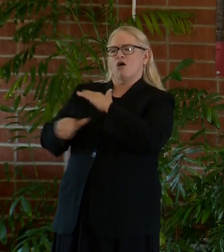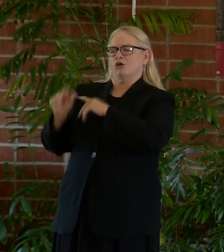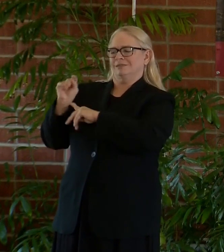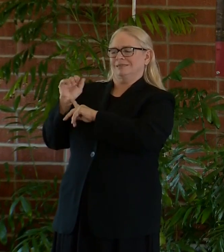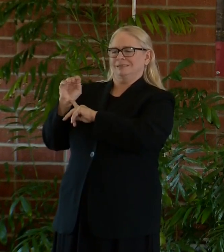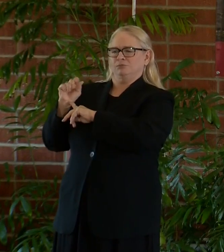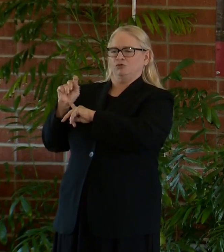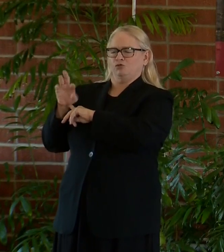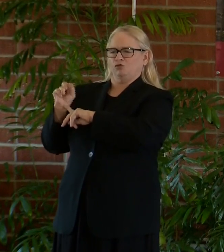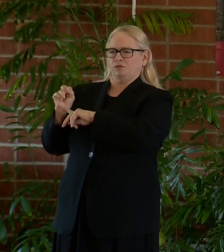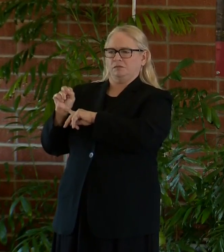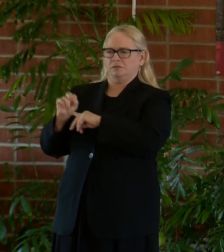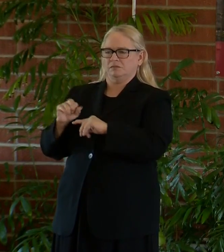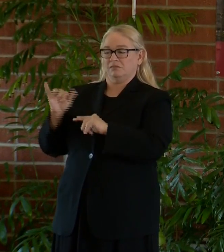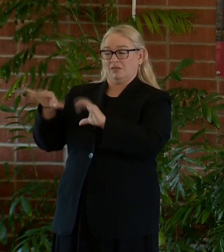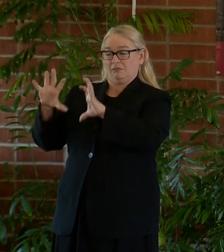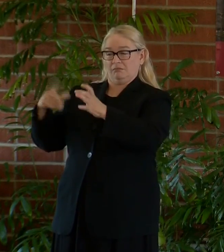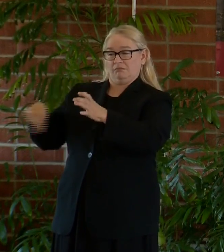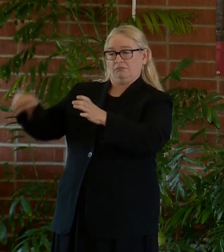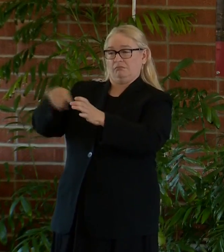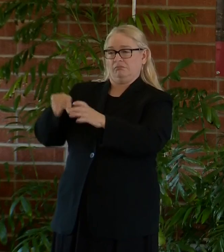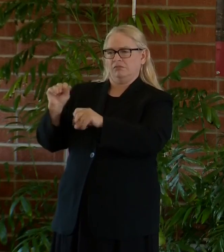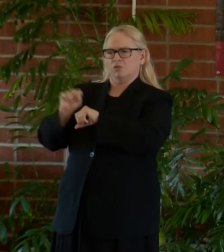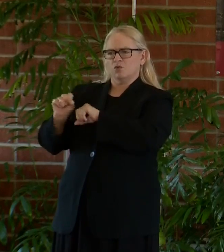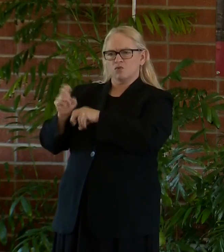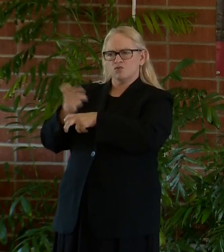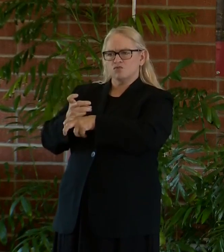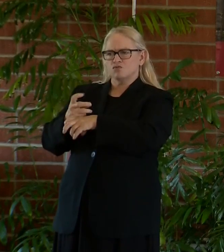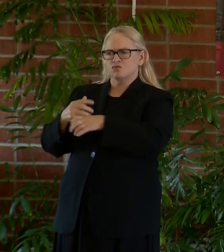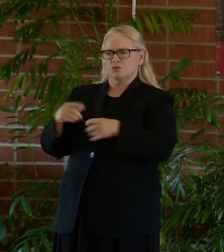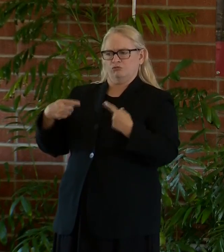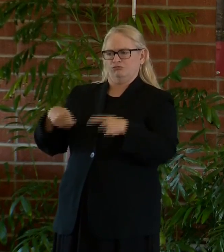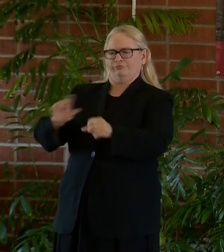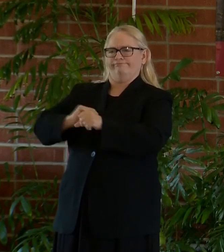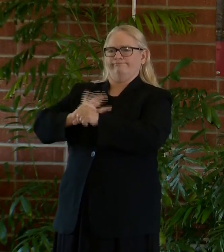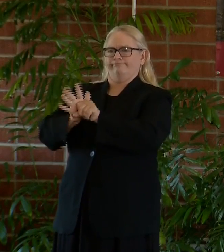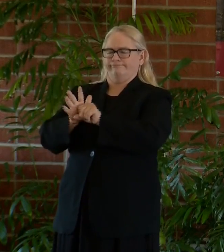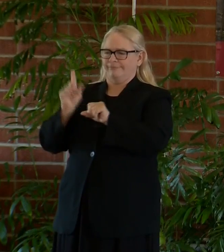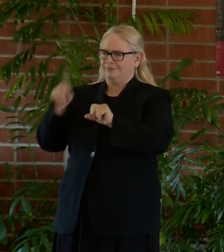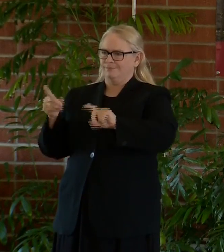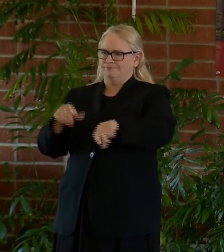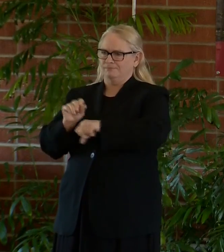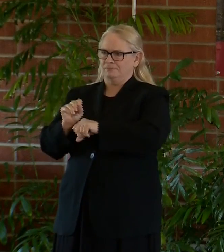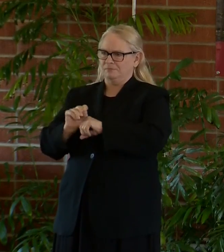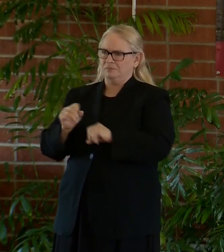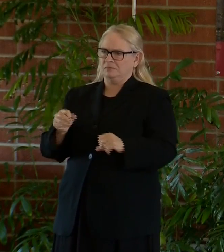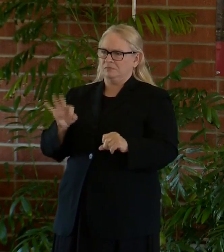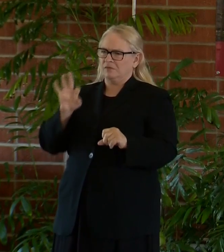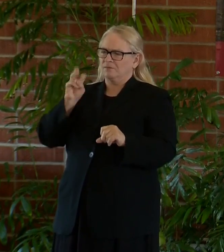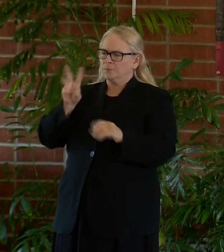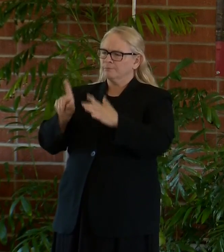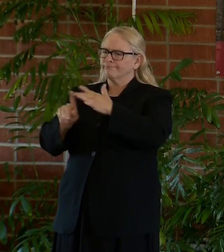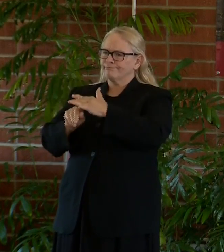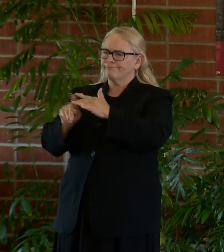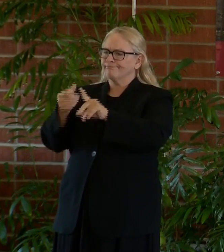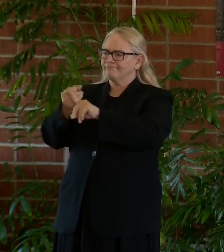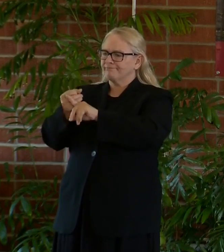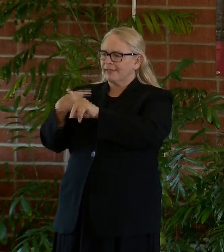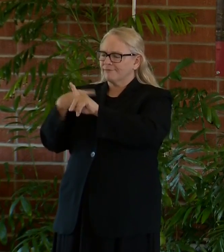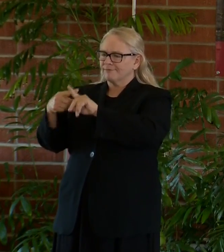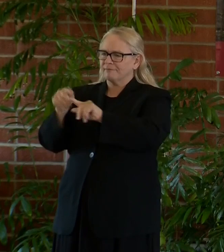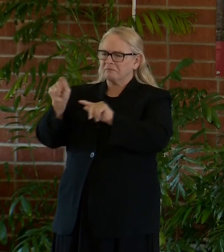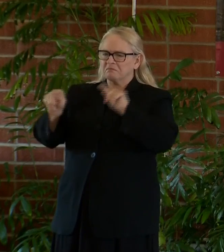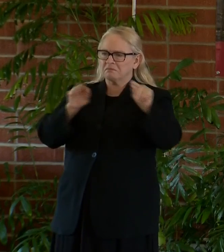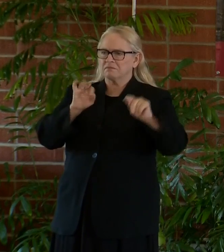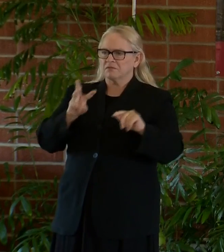way through this pandemic, despite a few infections, a spirit of collaboration, a spirit of